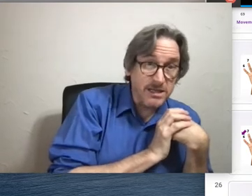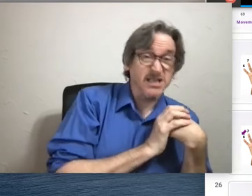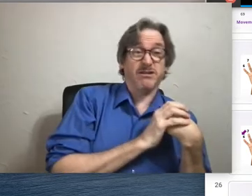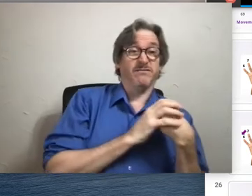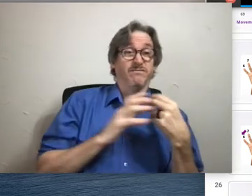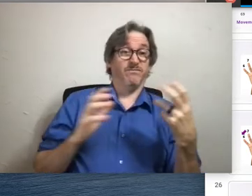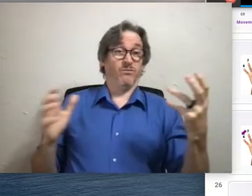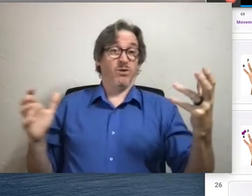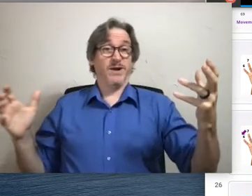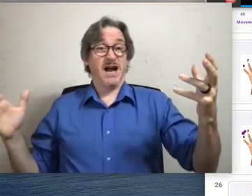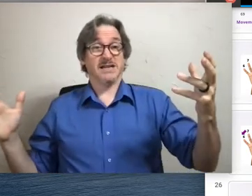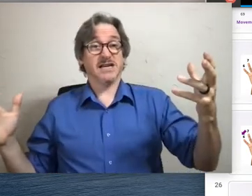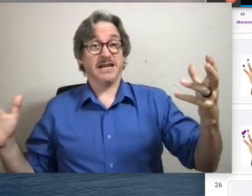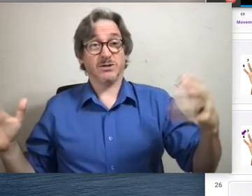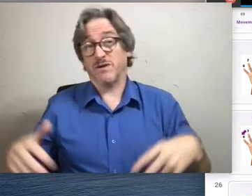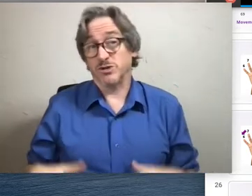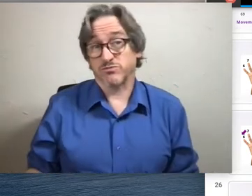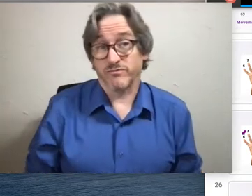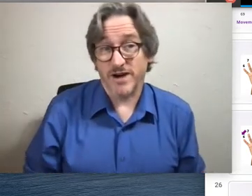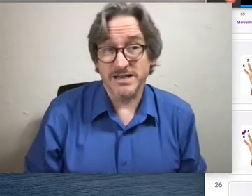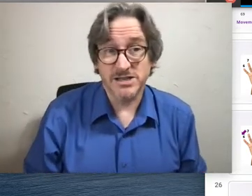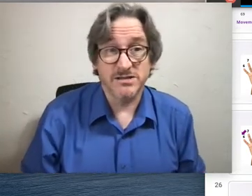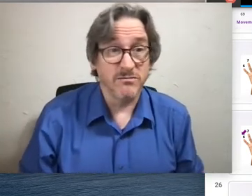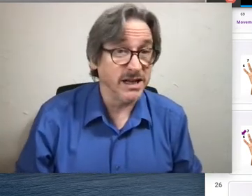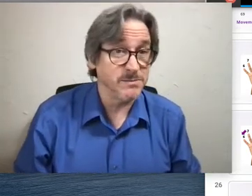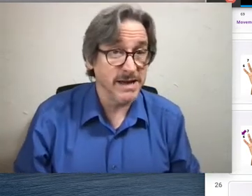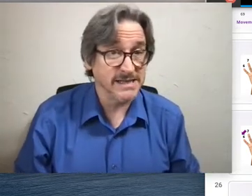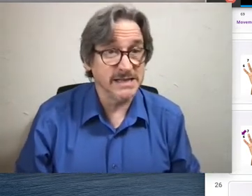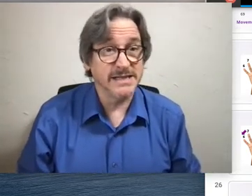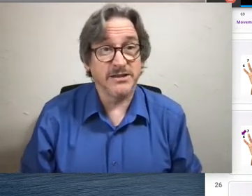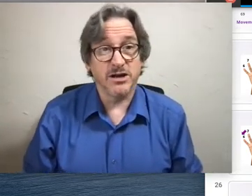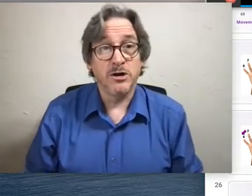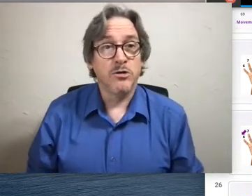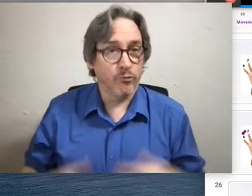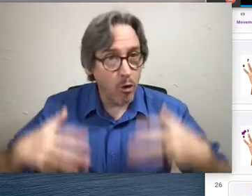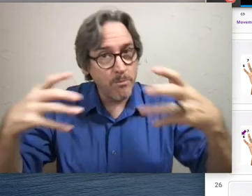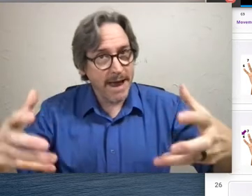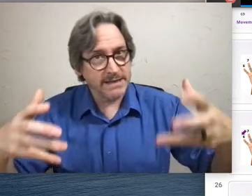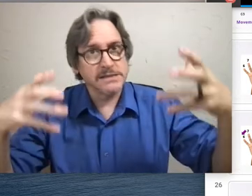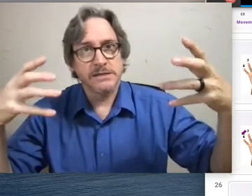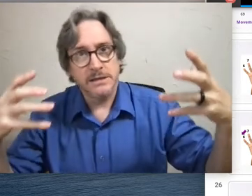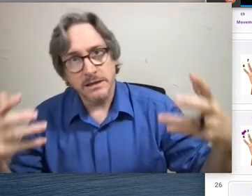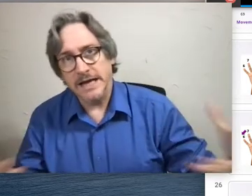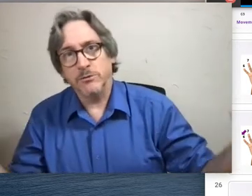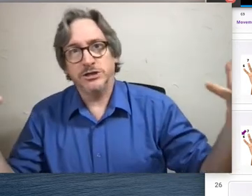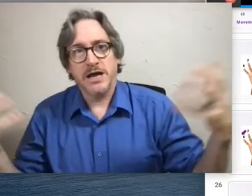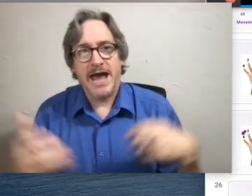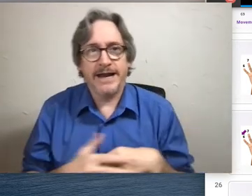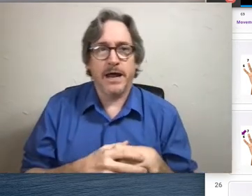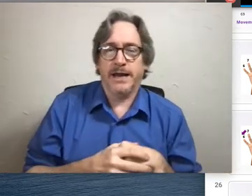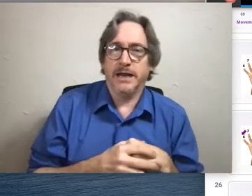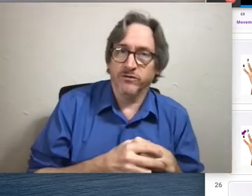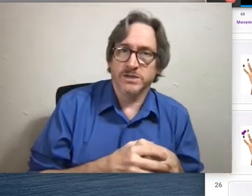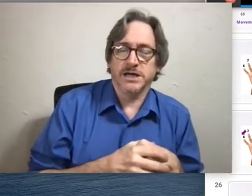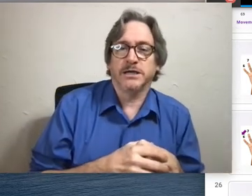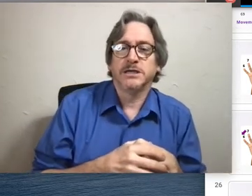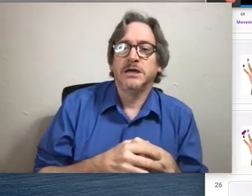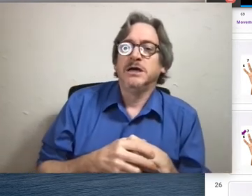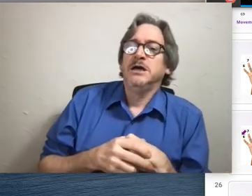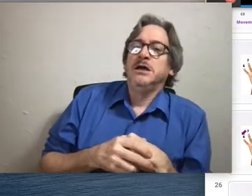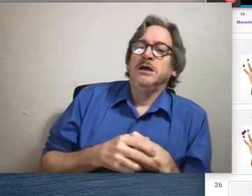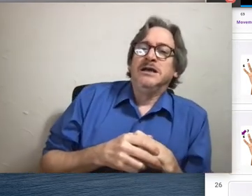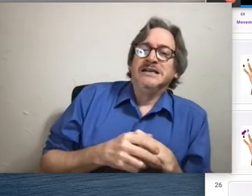And considering where we got sign language from was France, it makes sense that the Romance language had an influence on